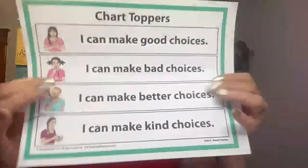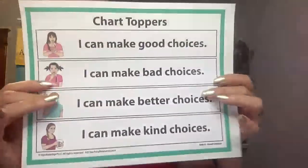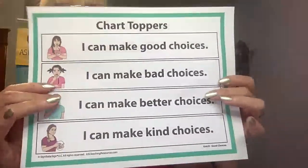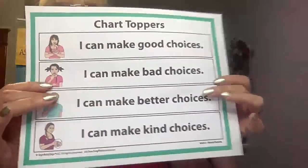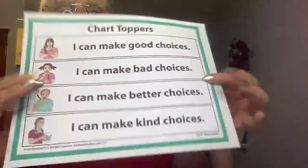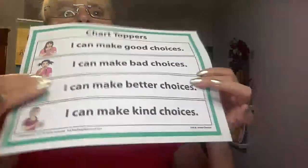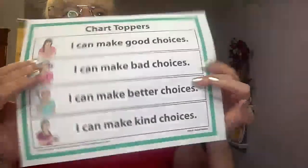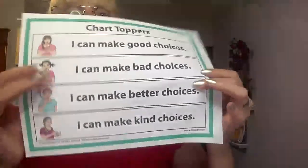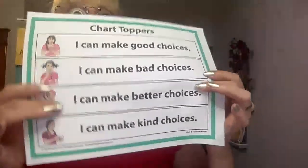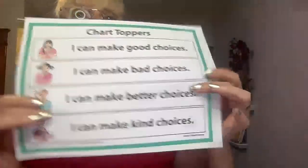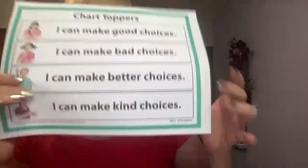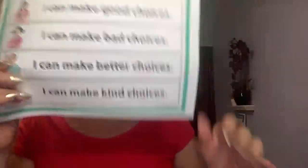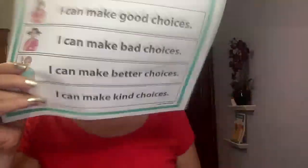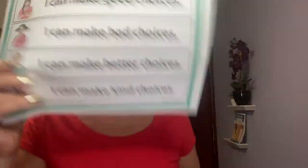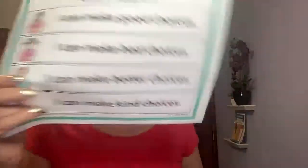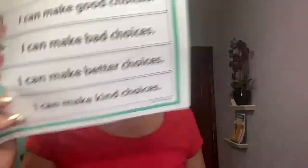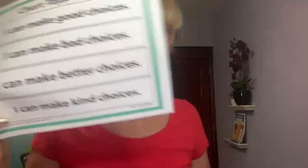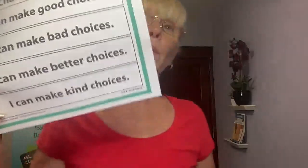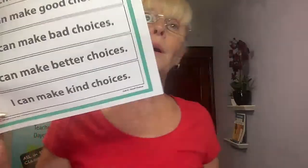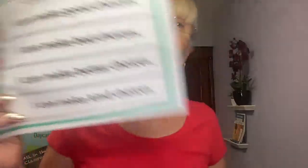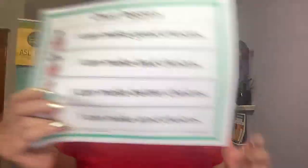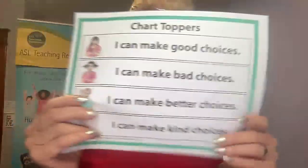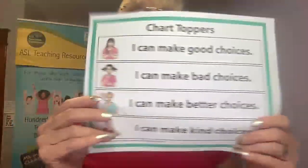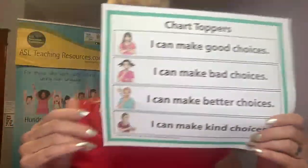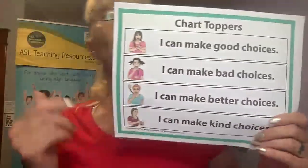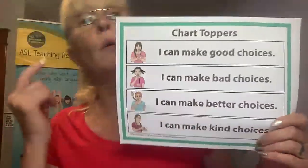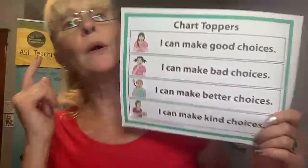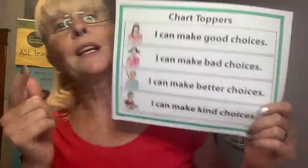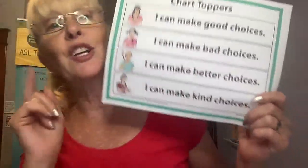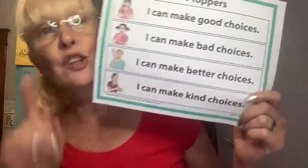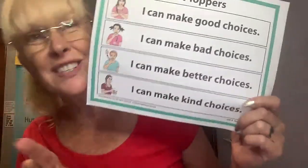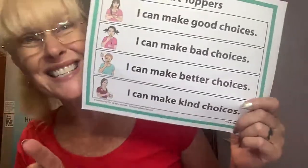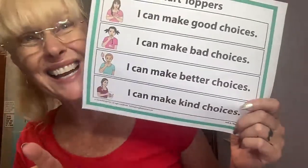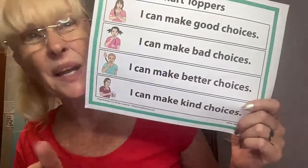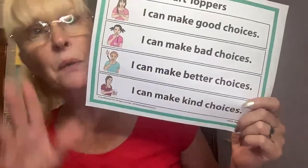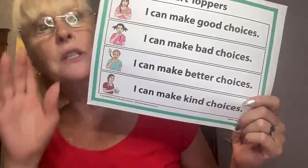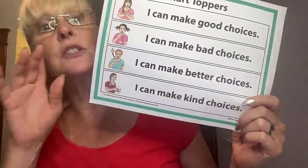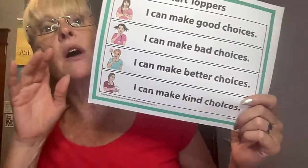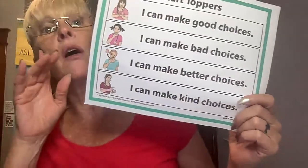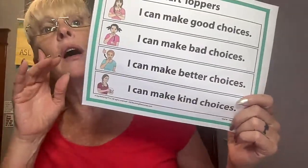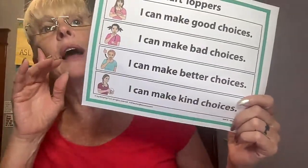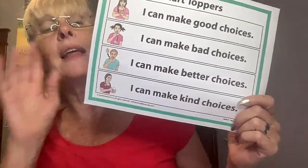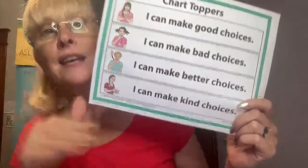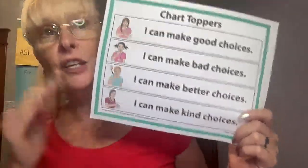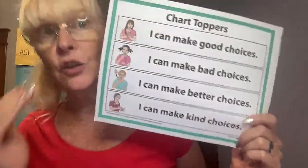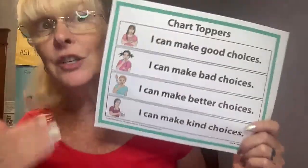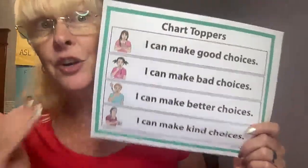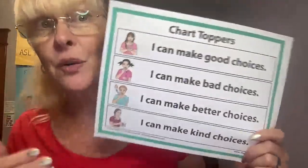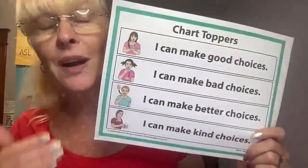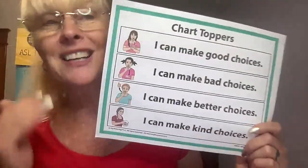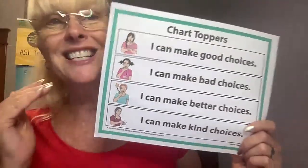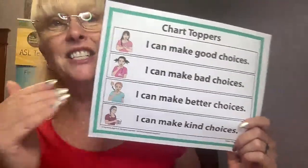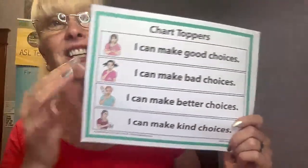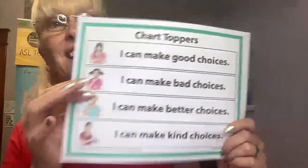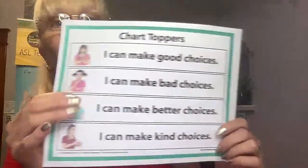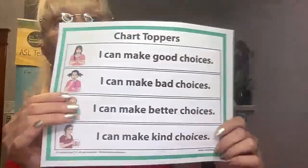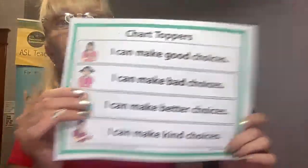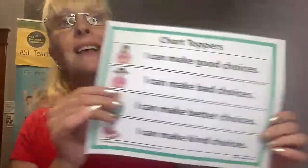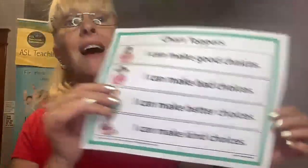okay? So if you are wanting to learn sign language, and then you could turn around and teach the kiddos or